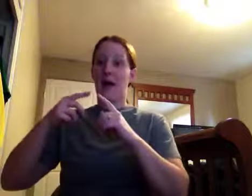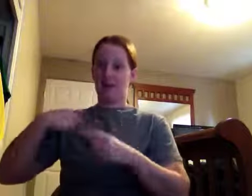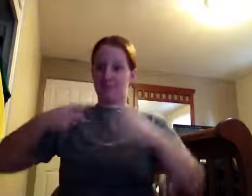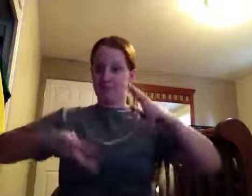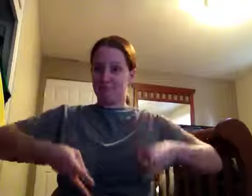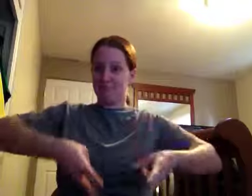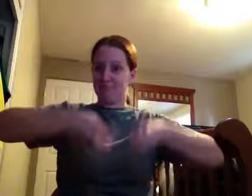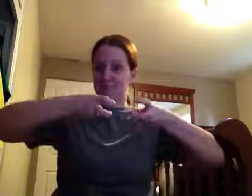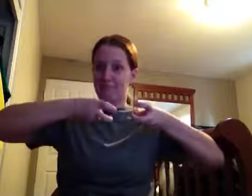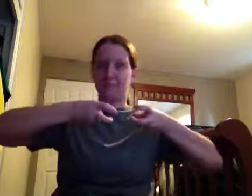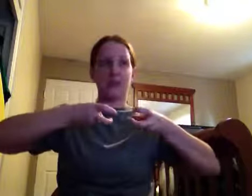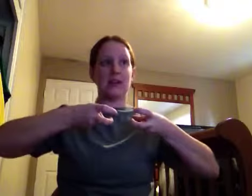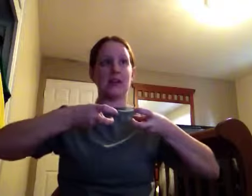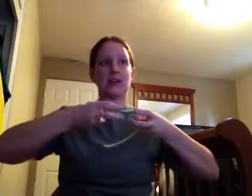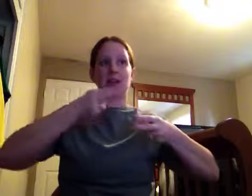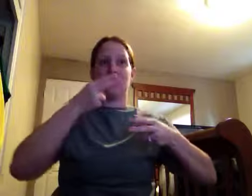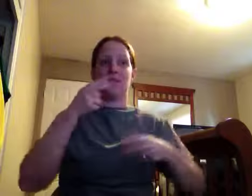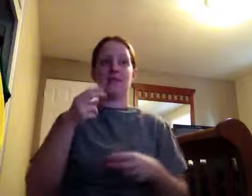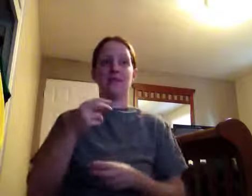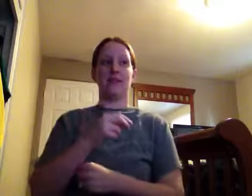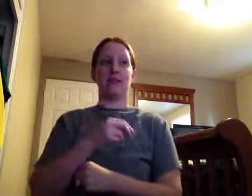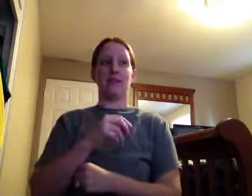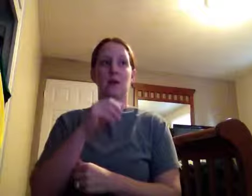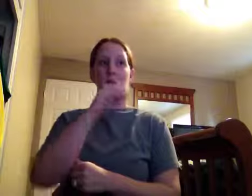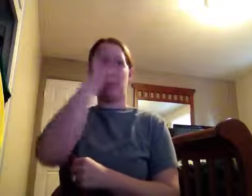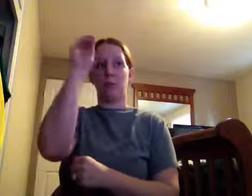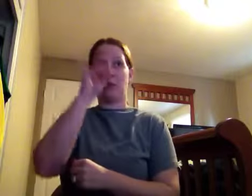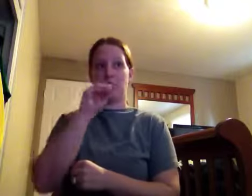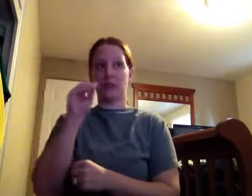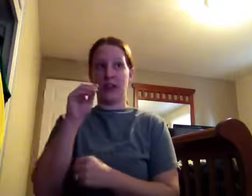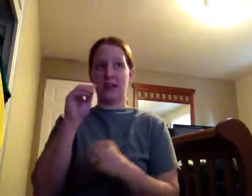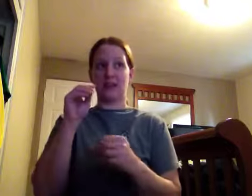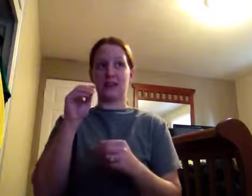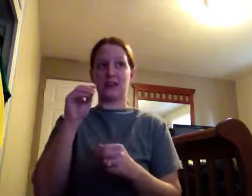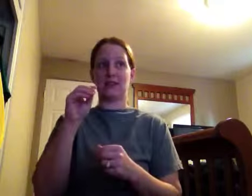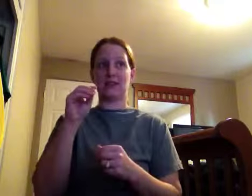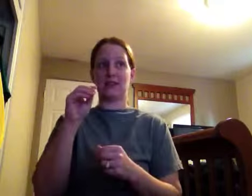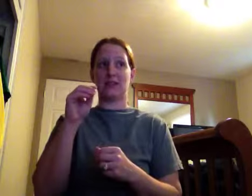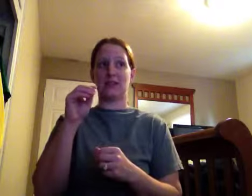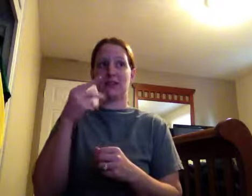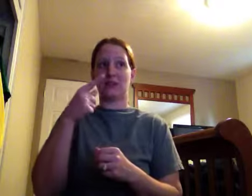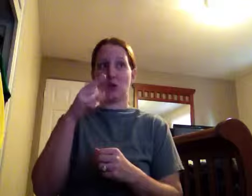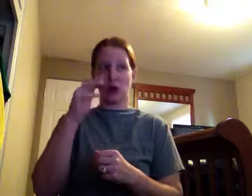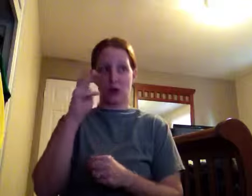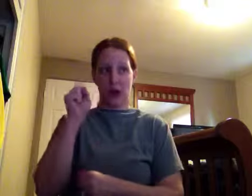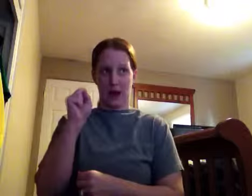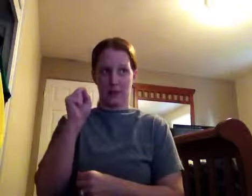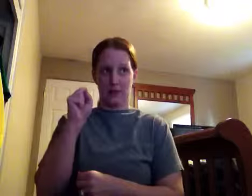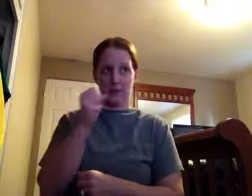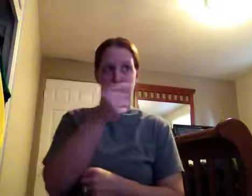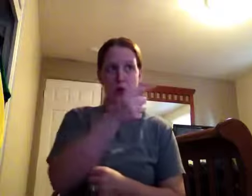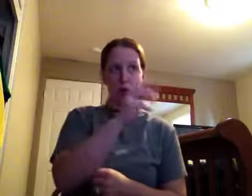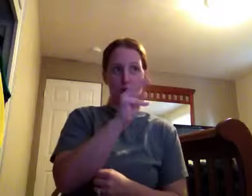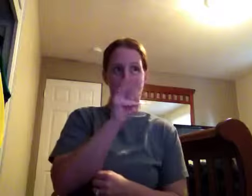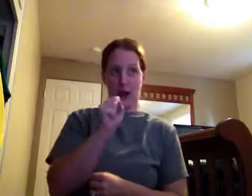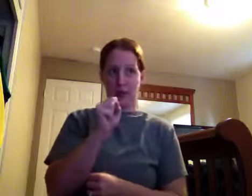moles, divide by small, then round to a whole. So let's use this poem to help us out. And the reason, by the